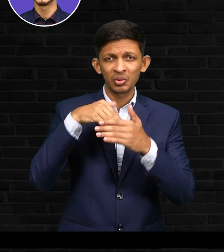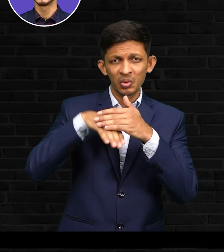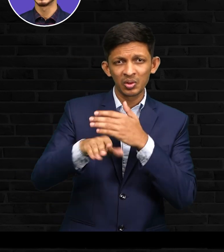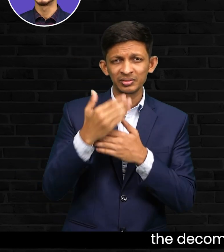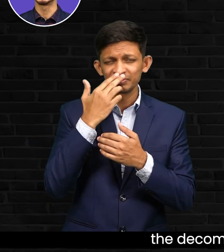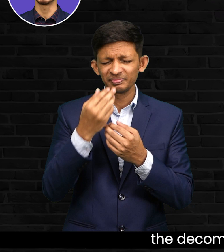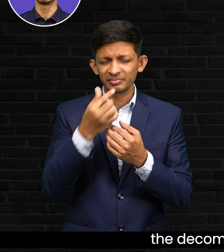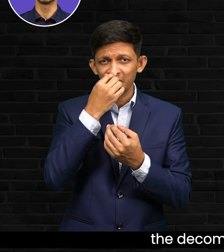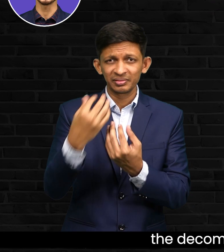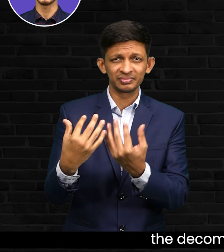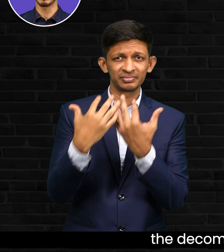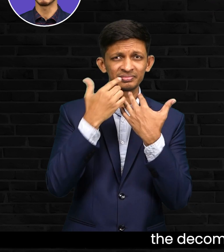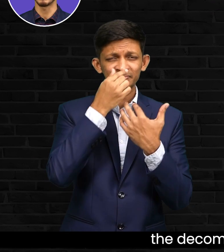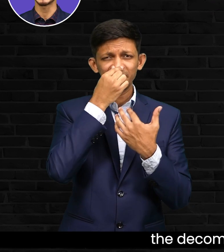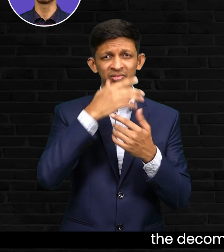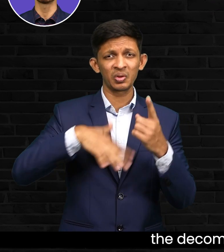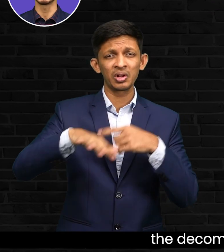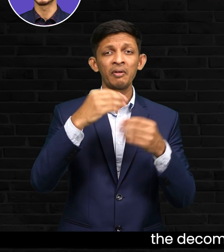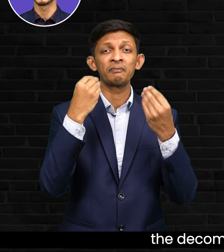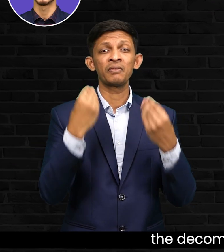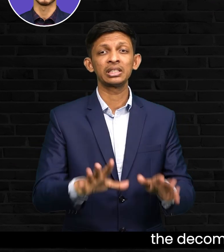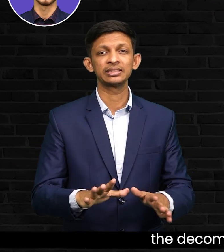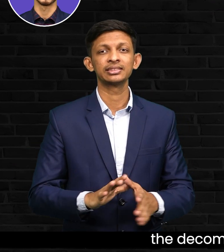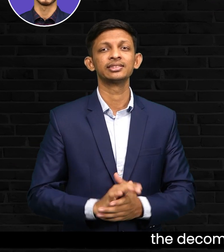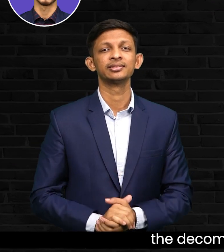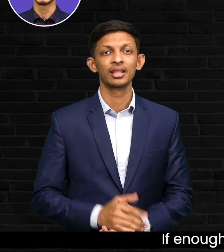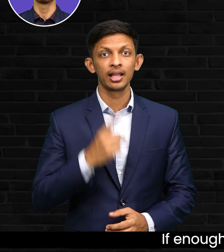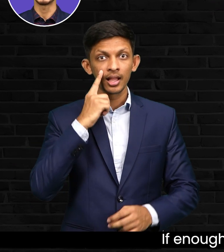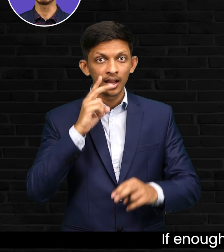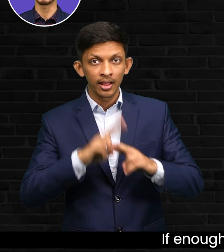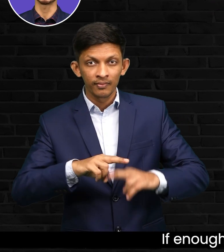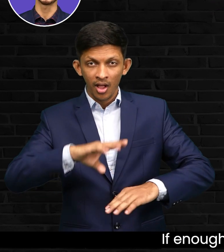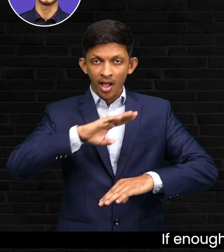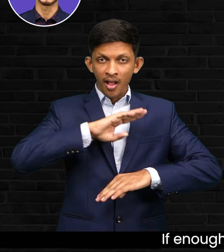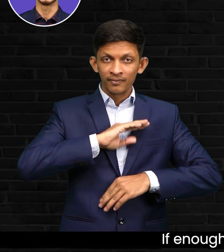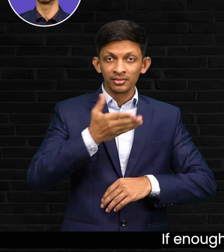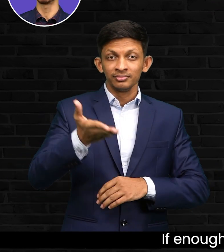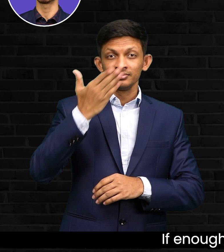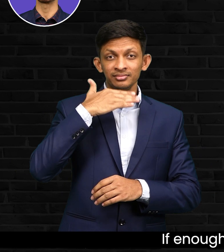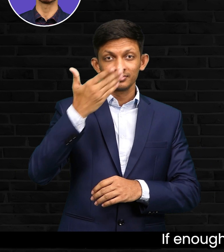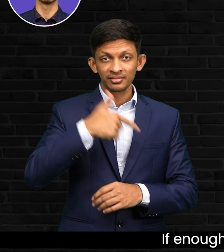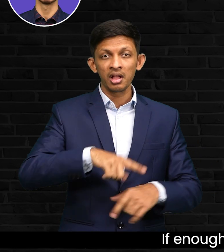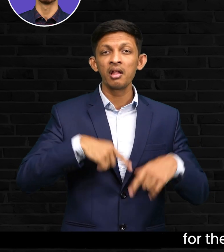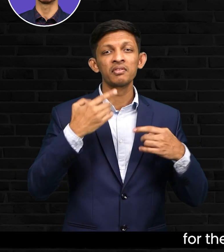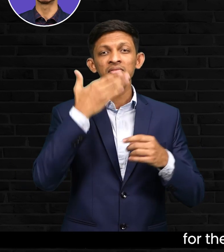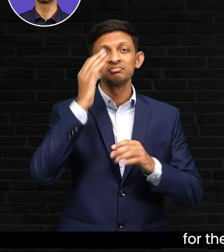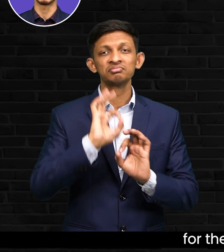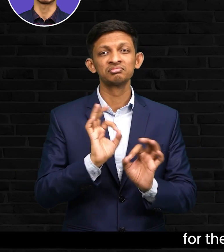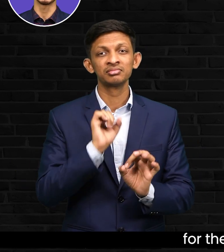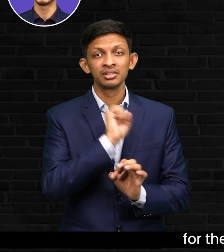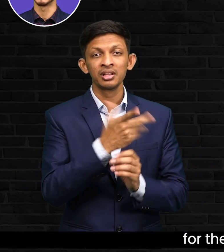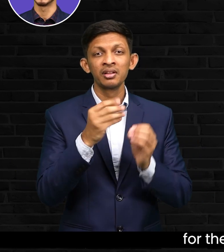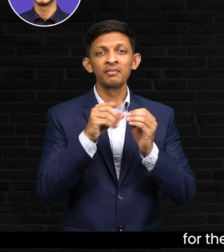in the decomposition of organic waste. If enough oxygen is not available for